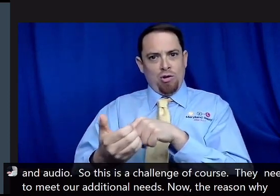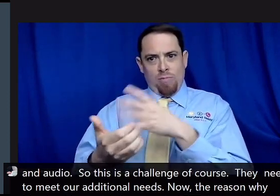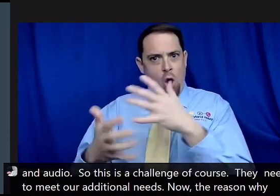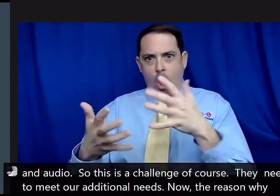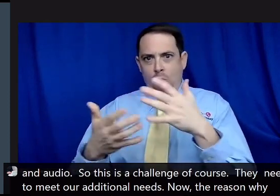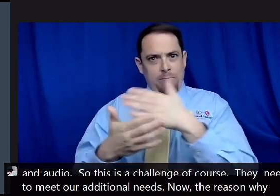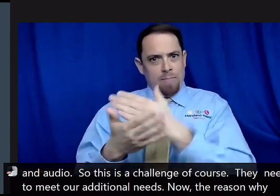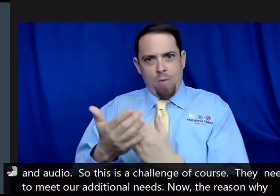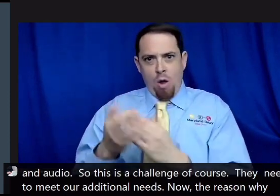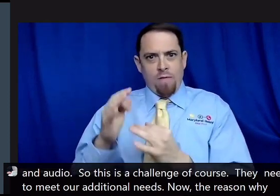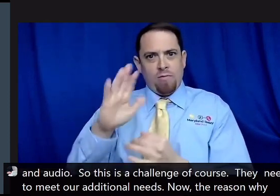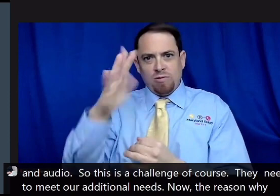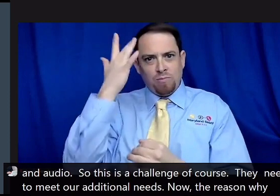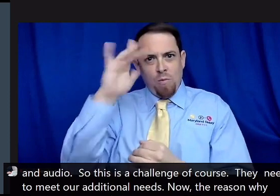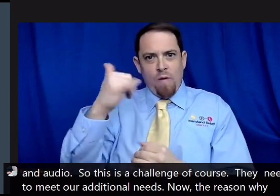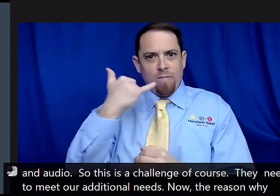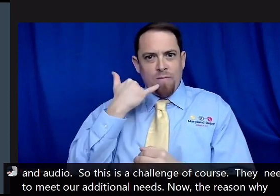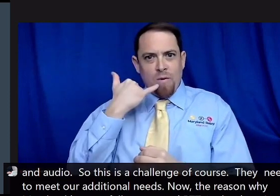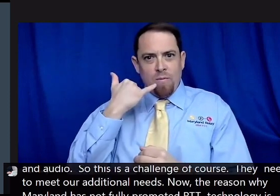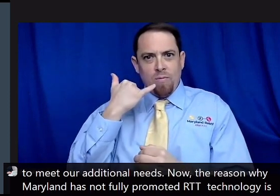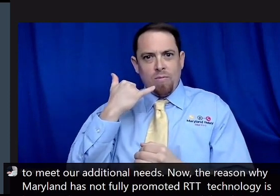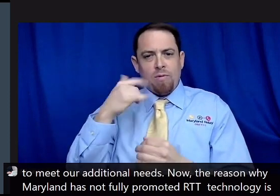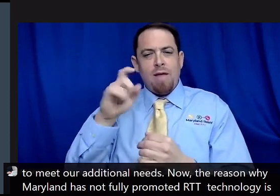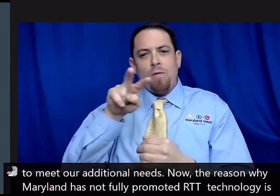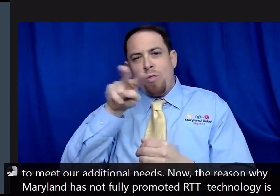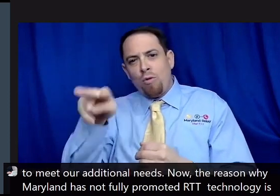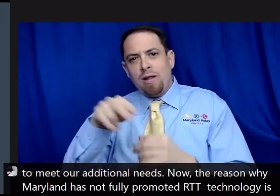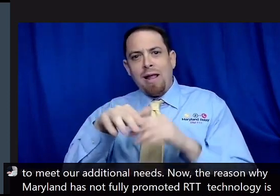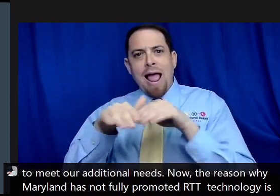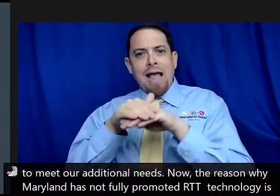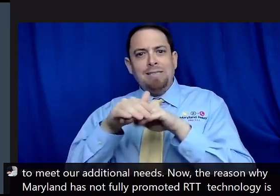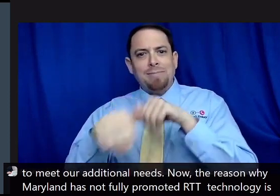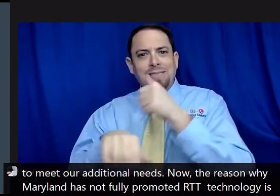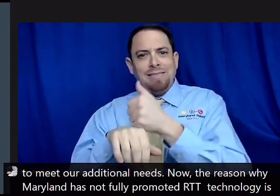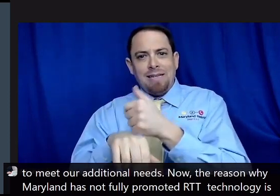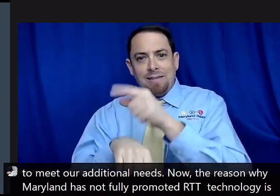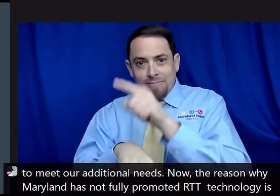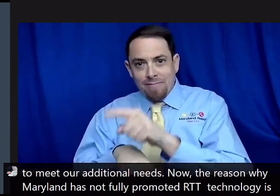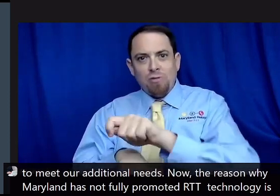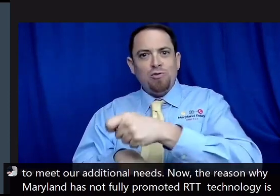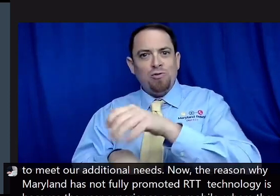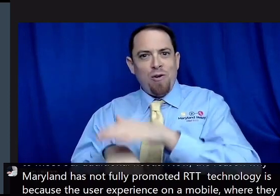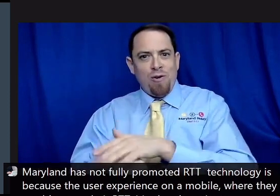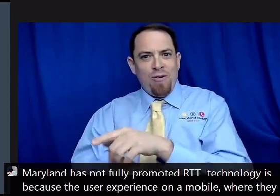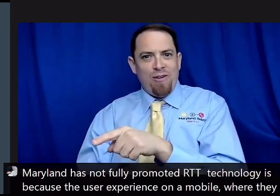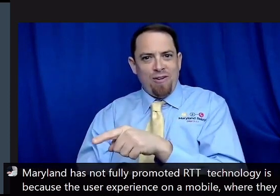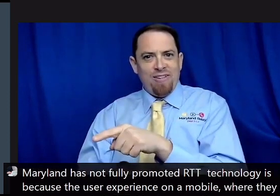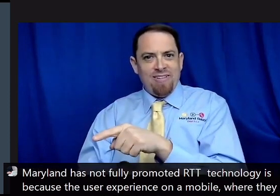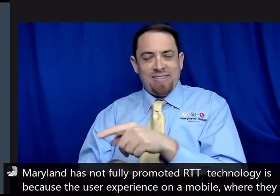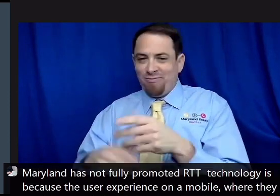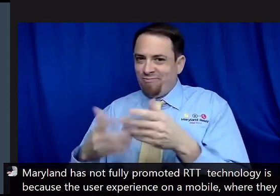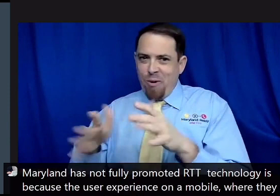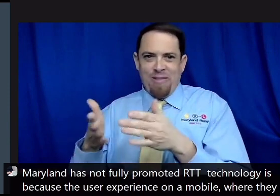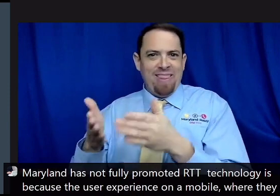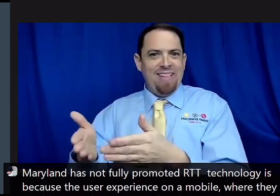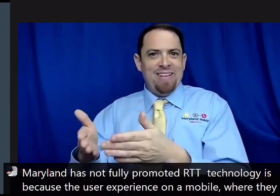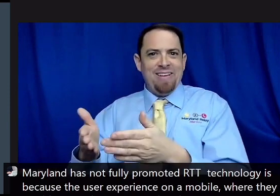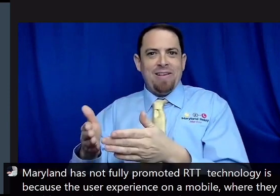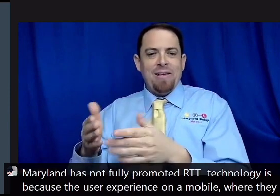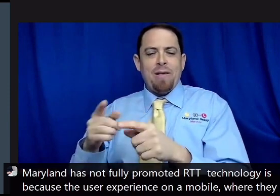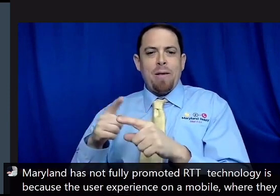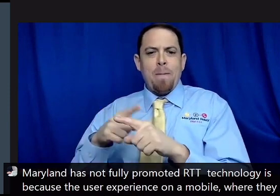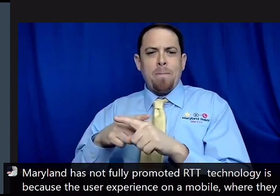where they would set up their RTT, it's already native to smartphone technology. If you look under your accessibility settings, you can turn